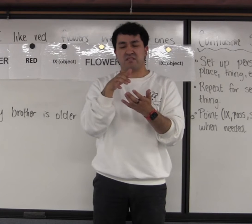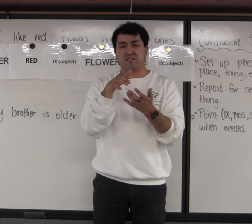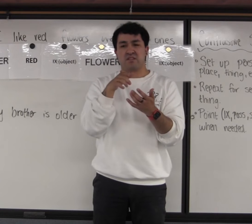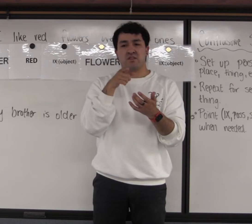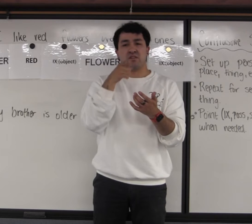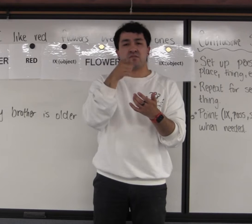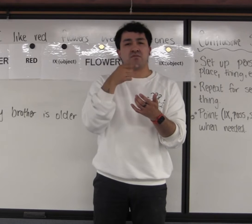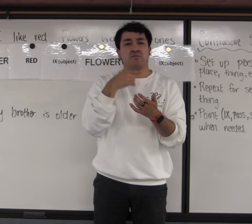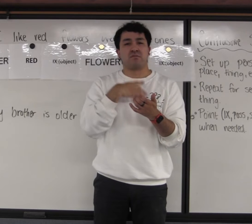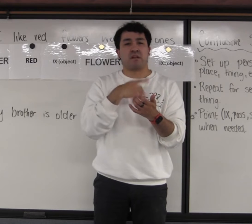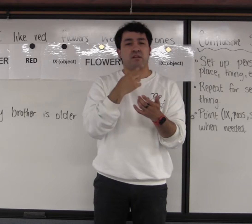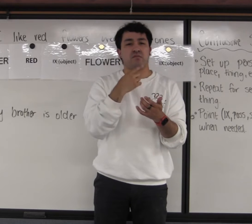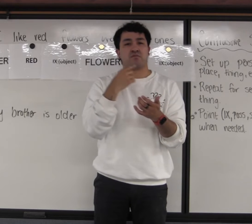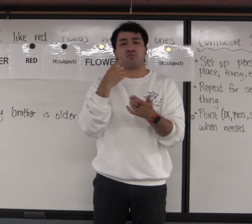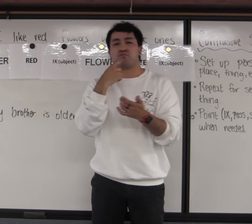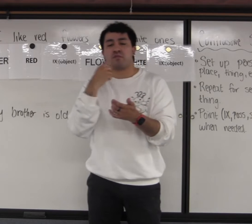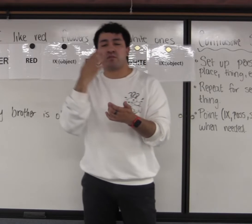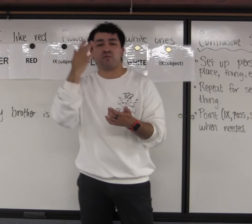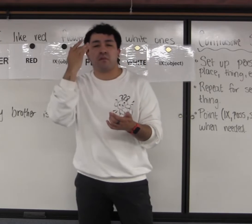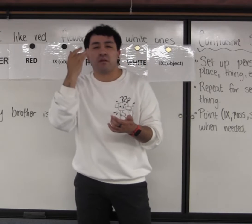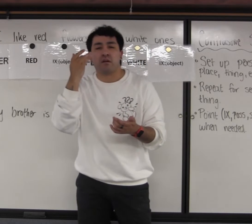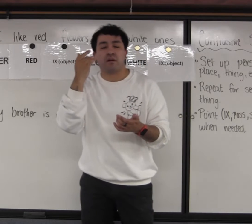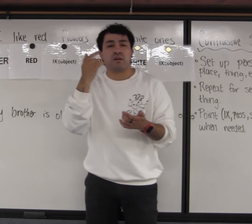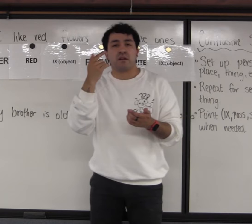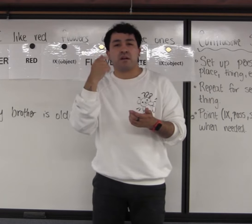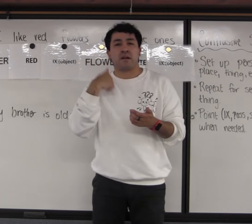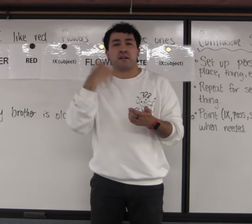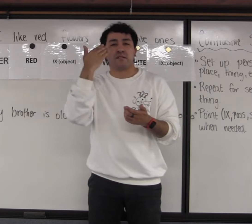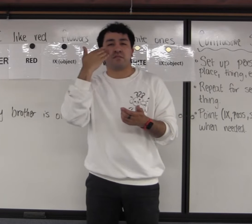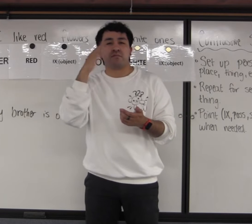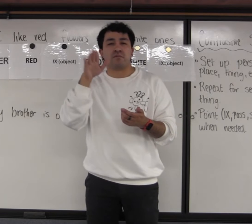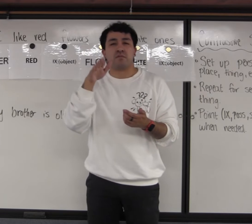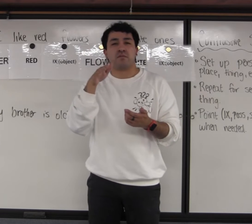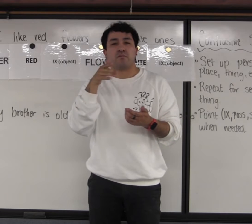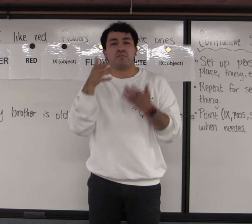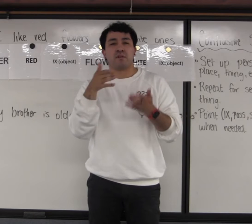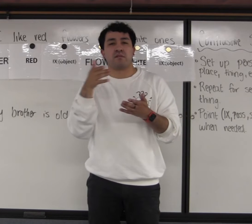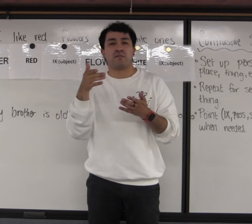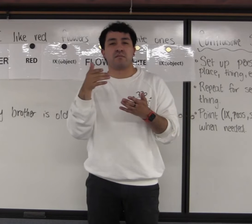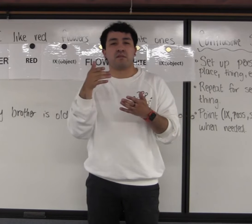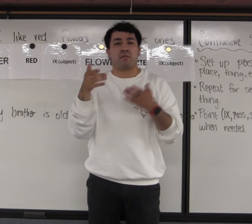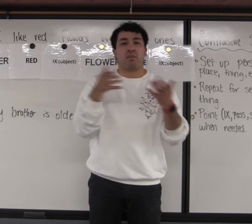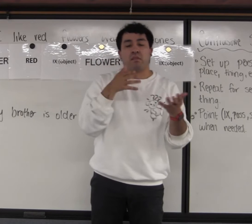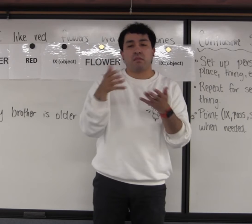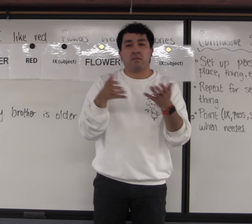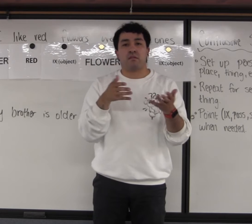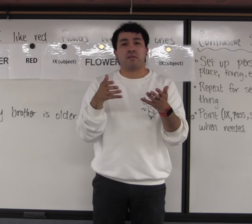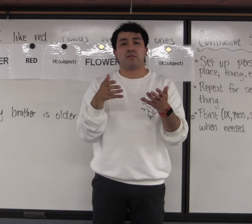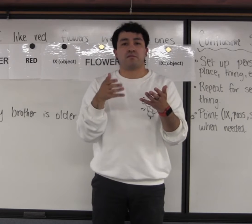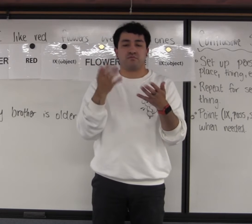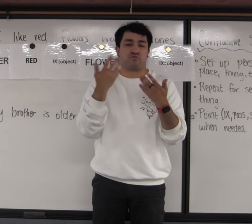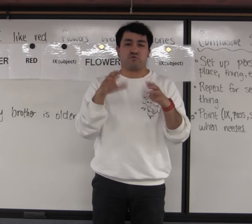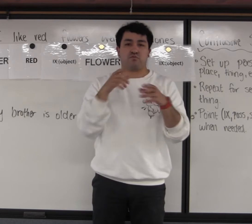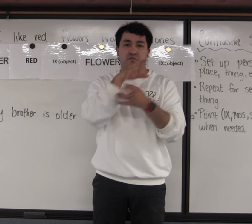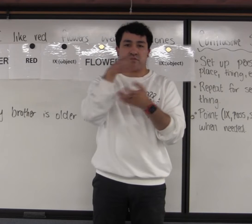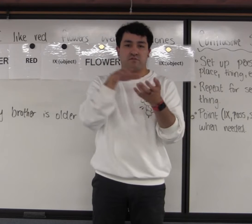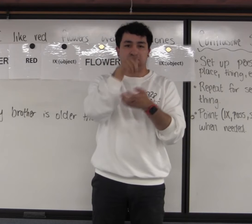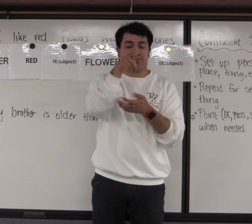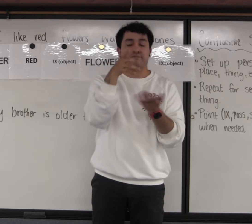And I'm not going to, roll shift slightly and put them right next to each other, because again, it just becomes difficult. You could do